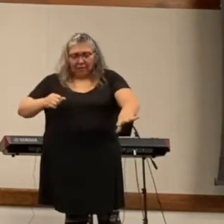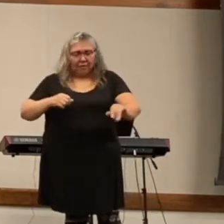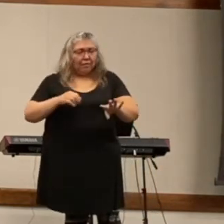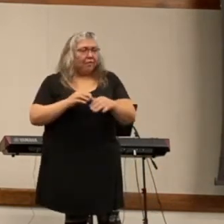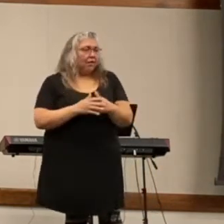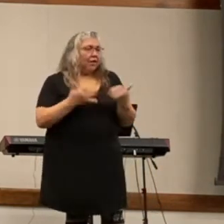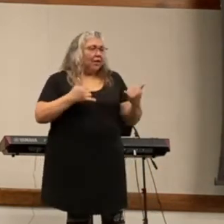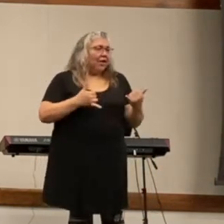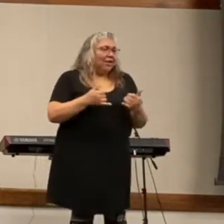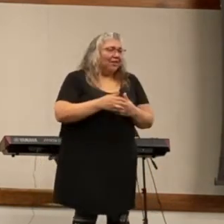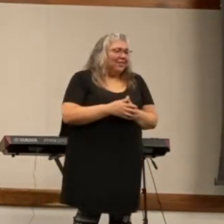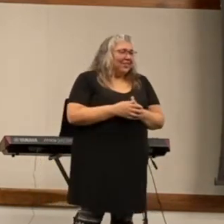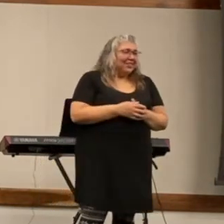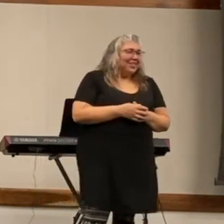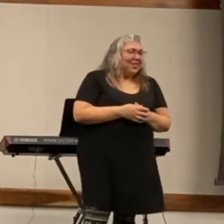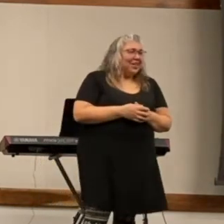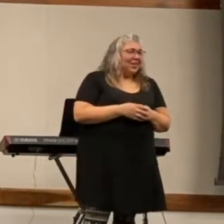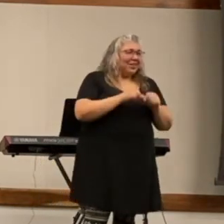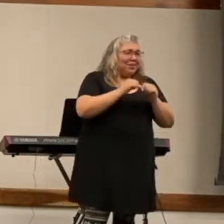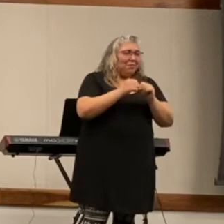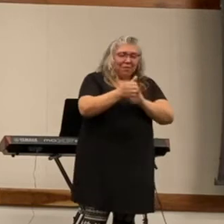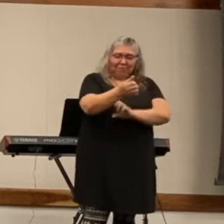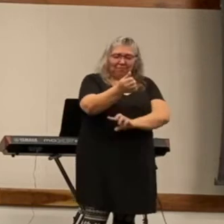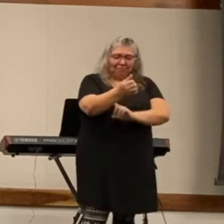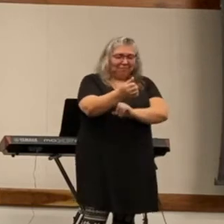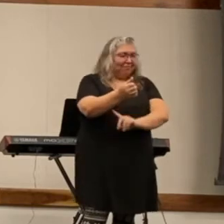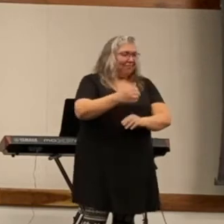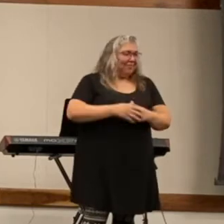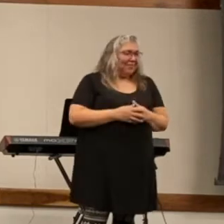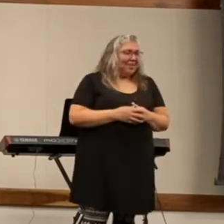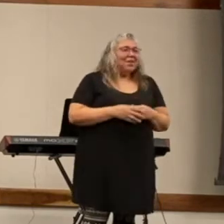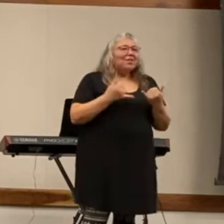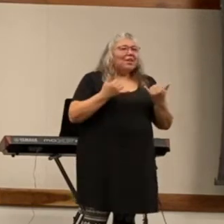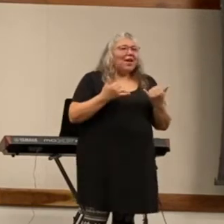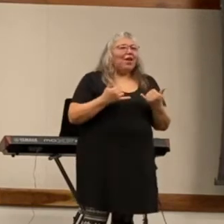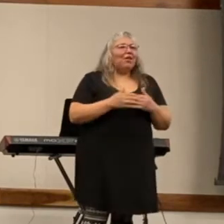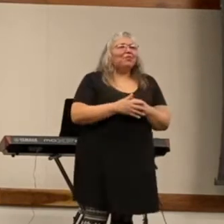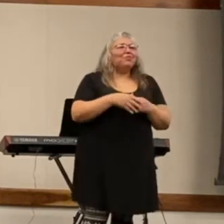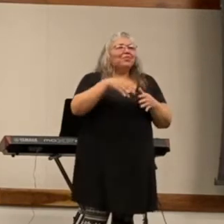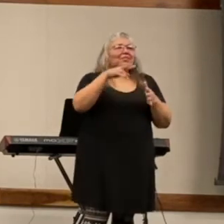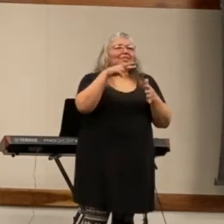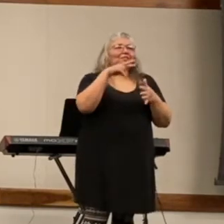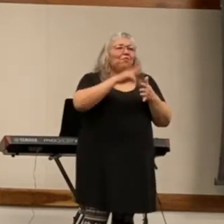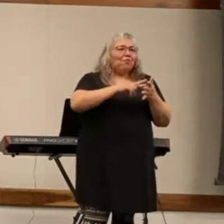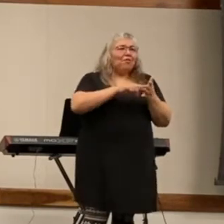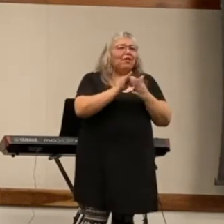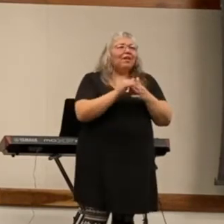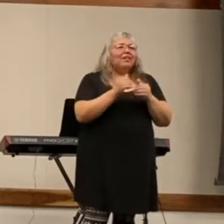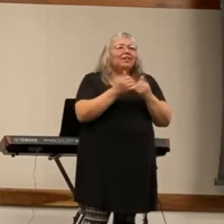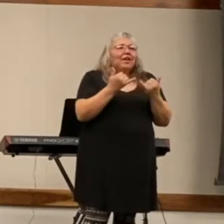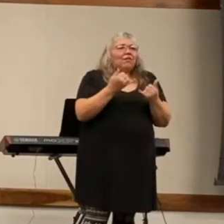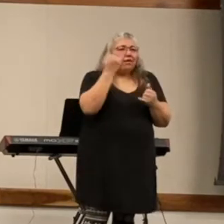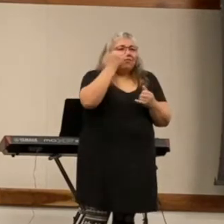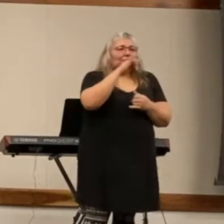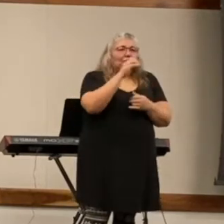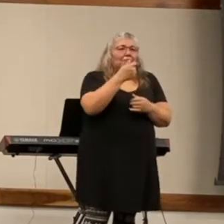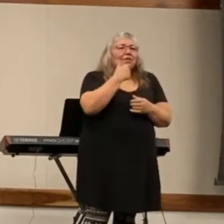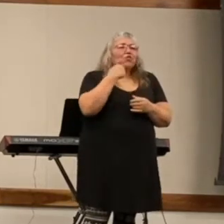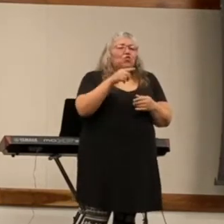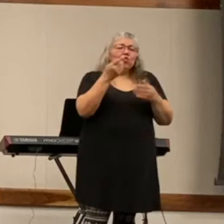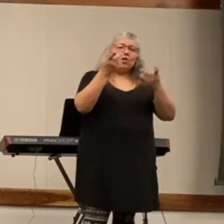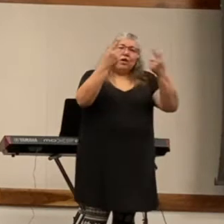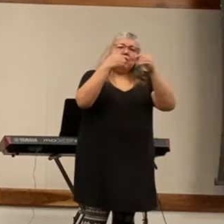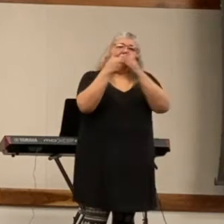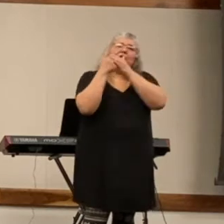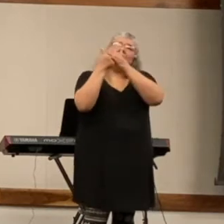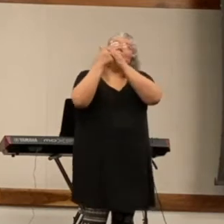me, and I will return to you. I read that in James. The Bible says, James says, that if you draw near to God, he